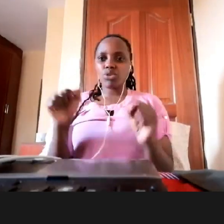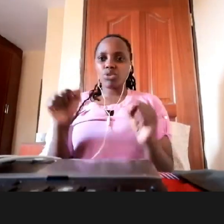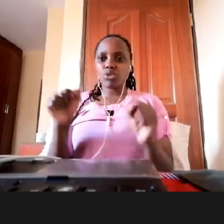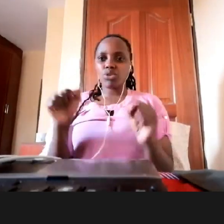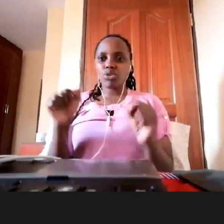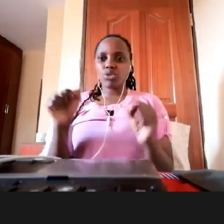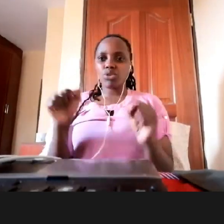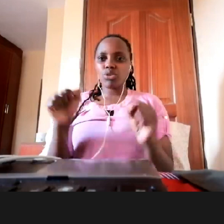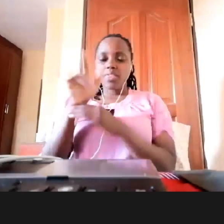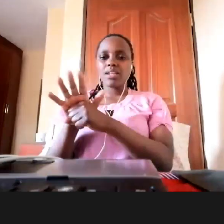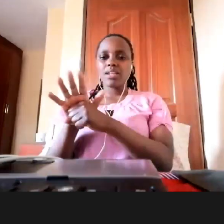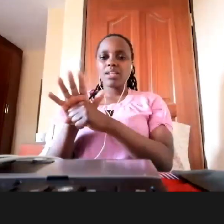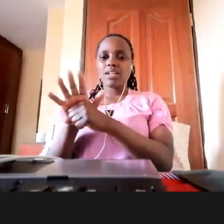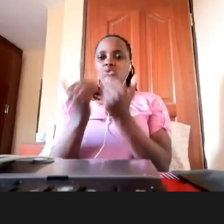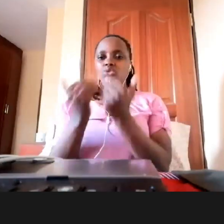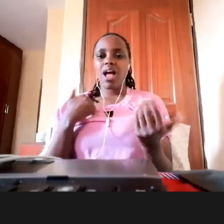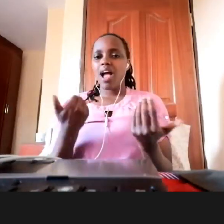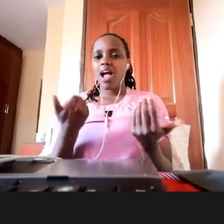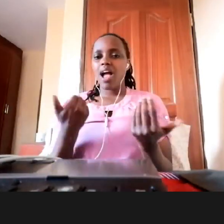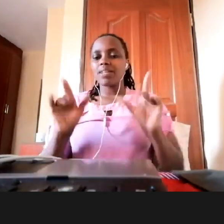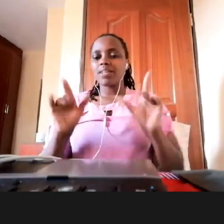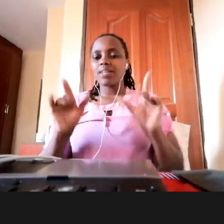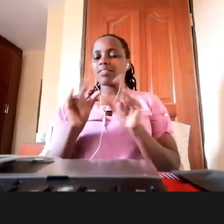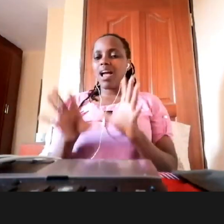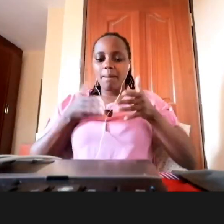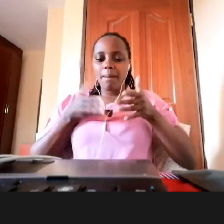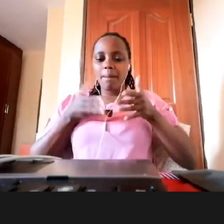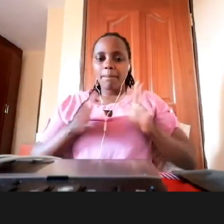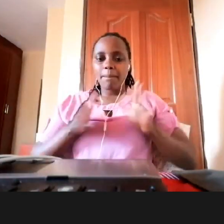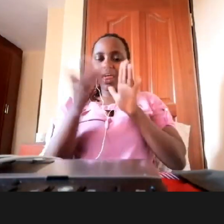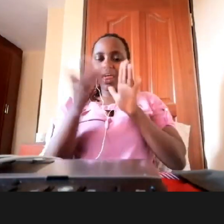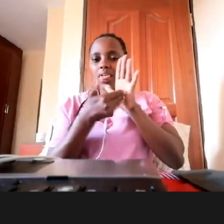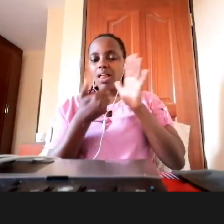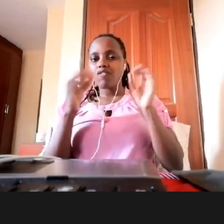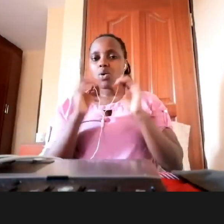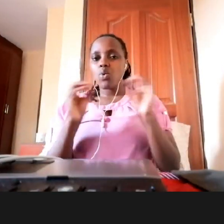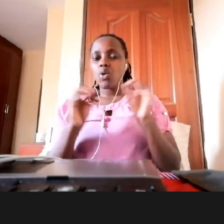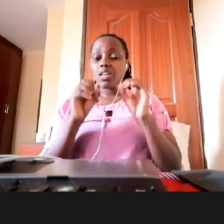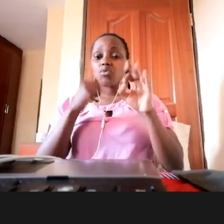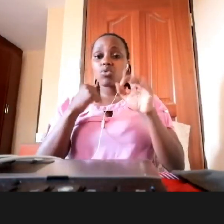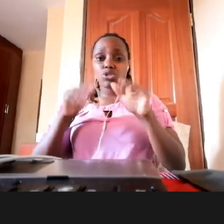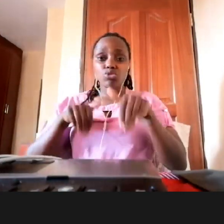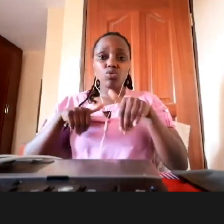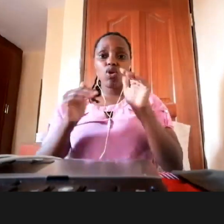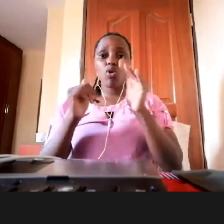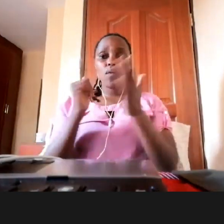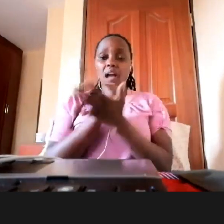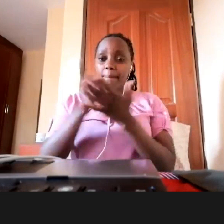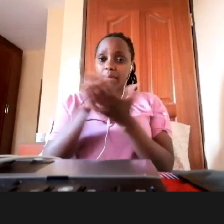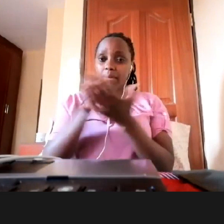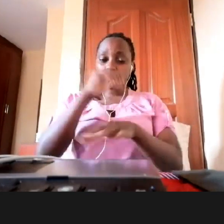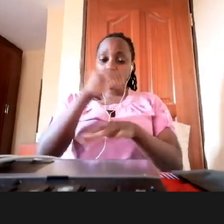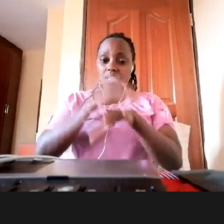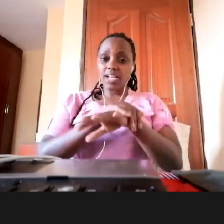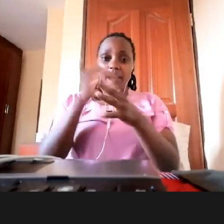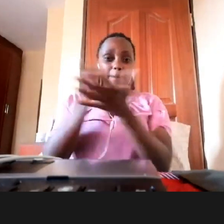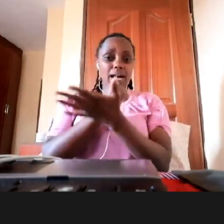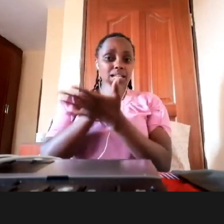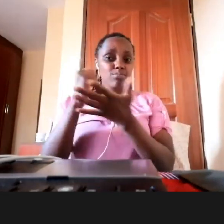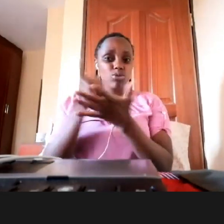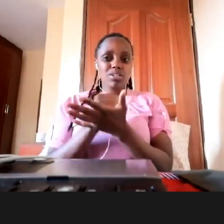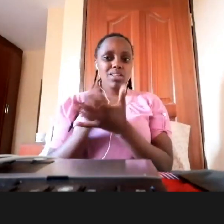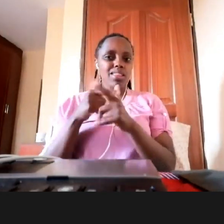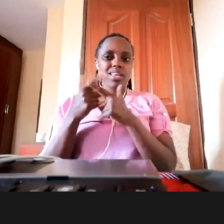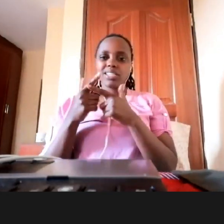birth certificates, no birth records. So even if we wanted to do a fast-track passport, to obtain a passport, it was just